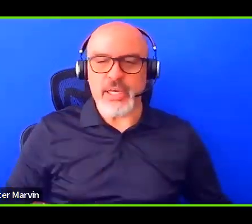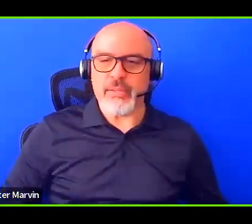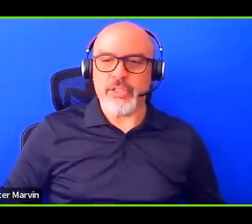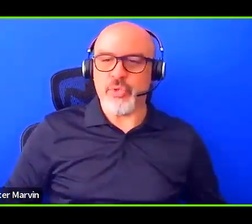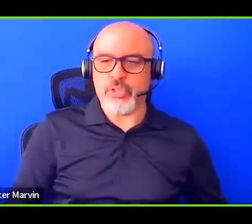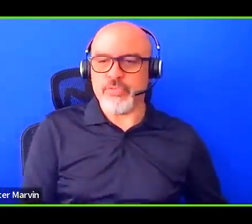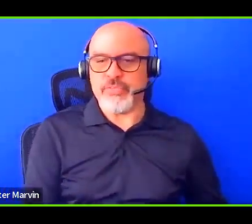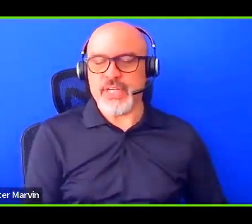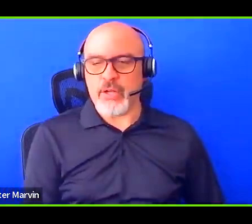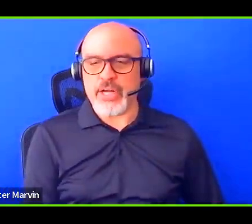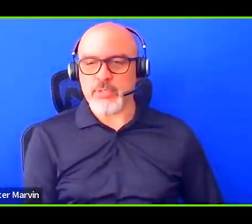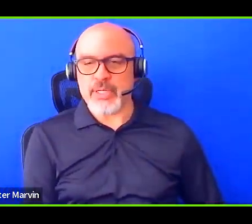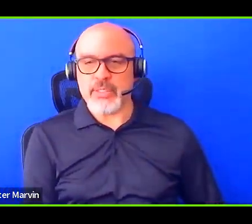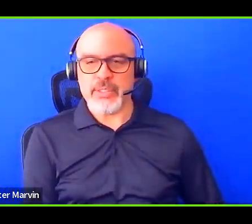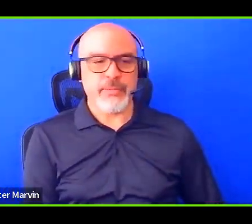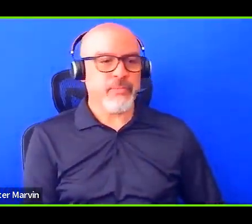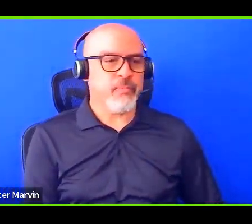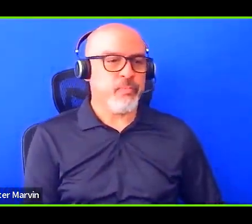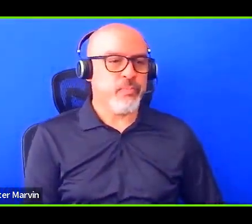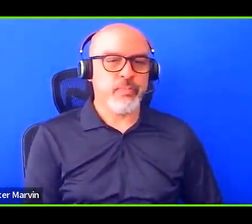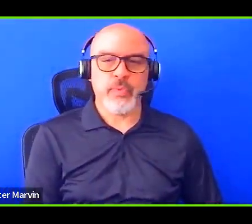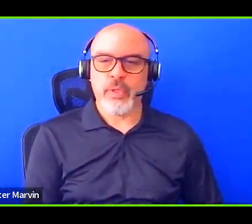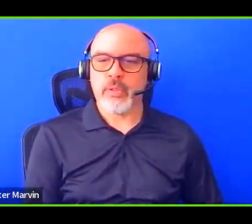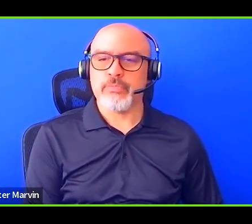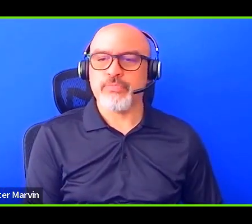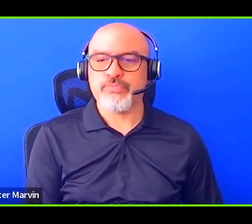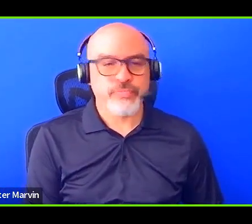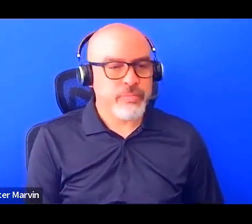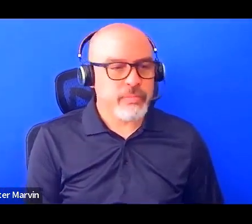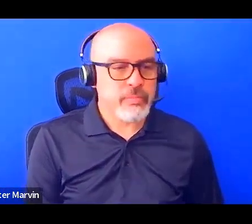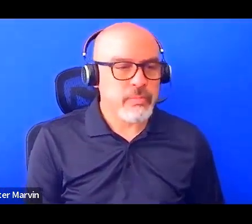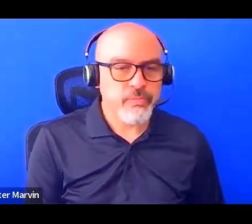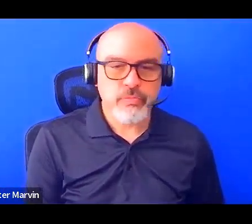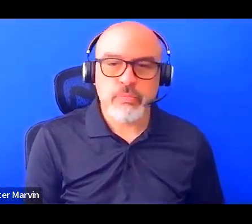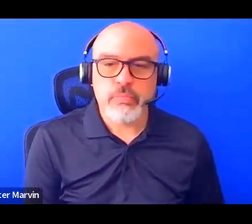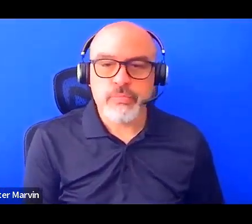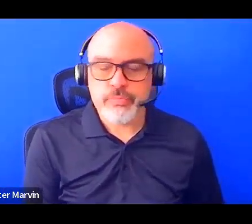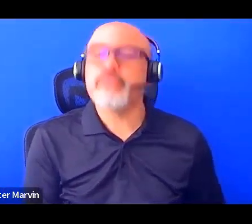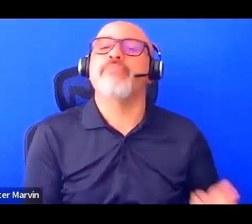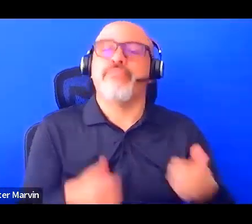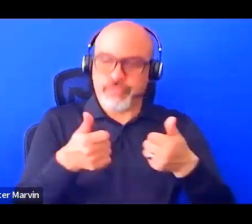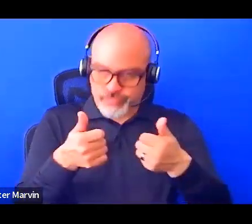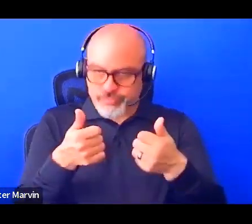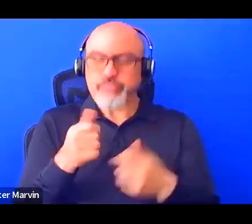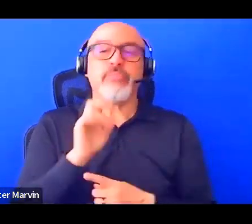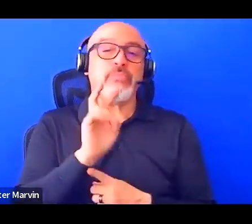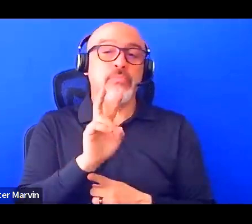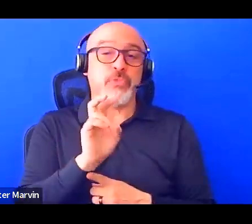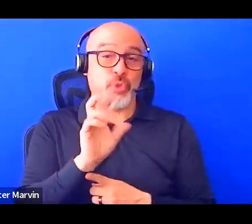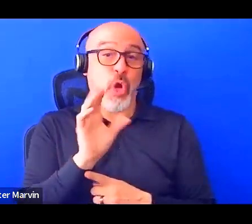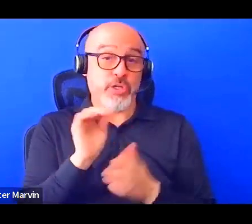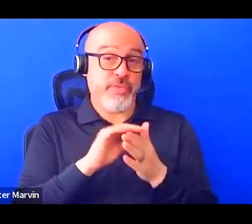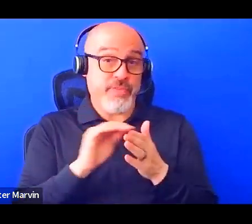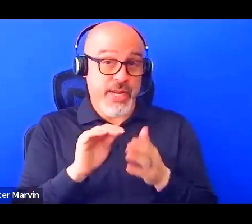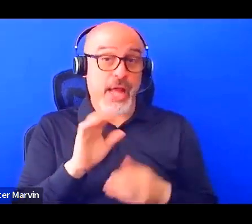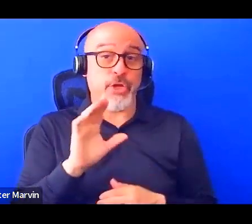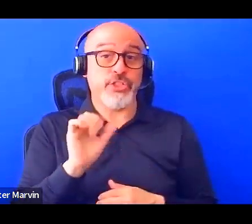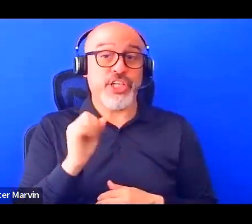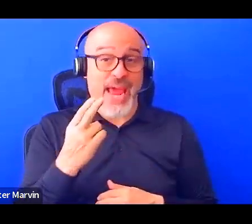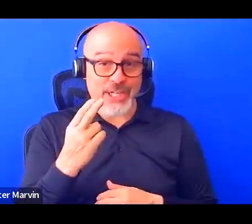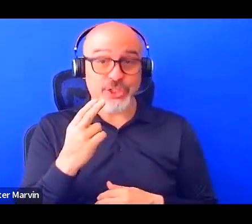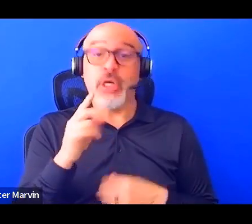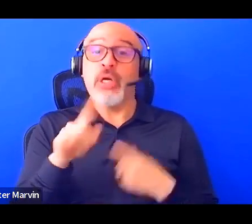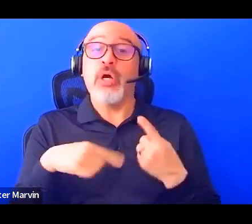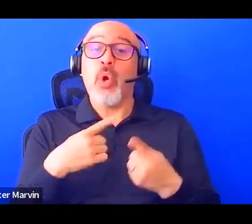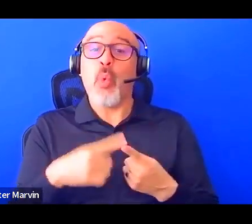Just the $250 cash bond. Okay, so your bond is $250 cash. When he pays that, or